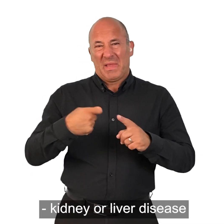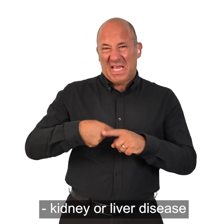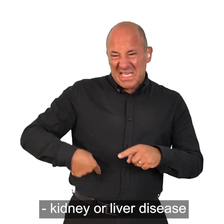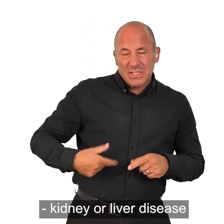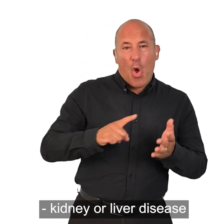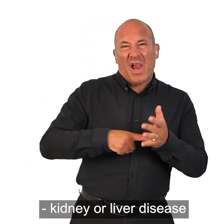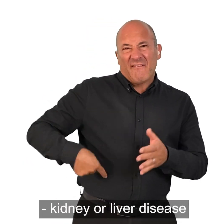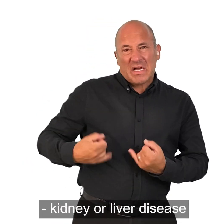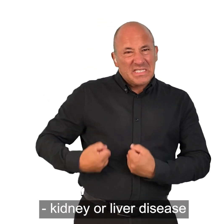kidney or liver disease,